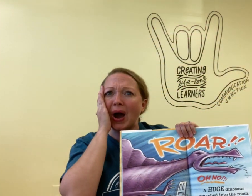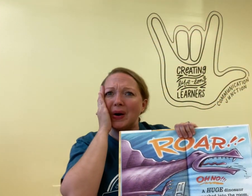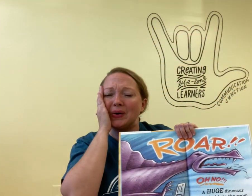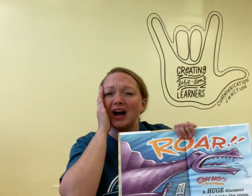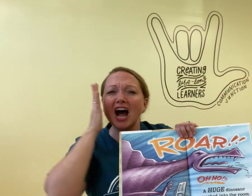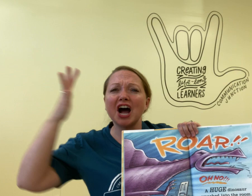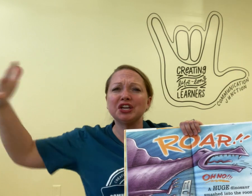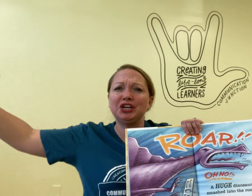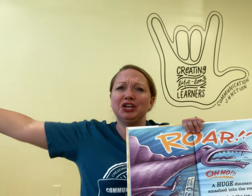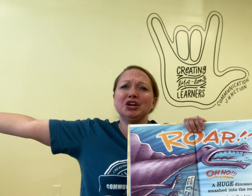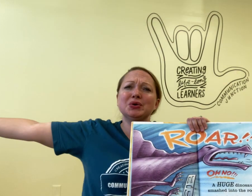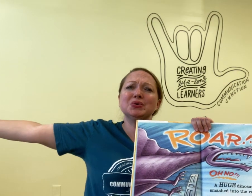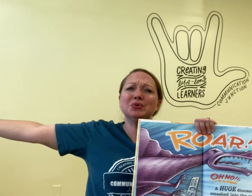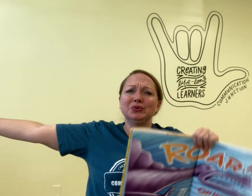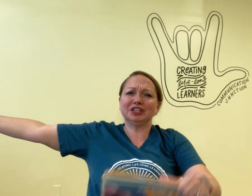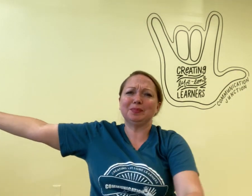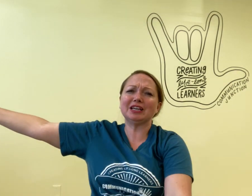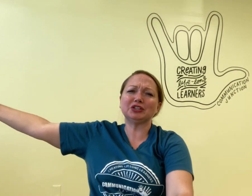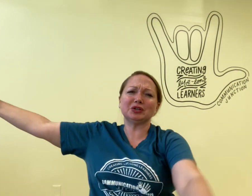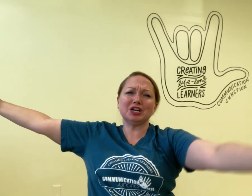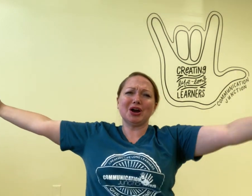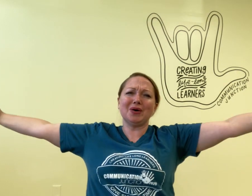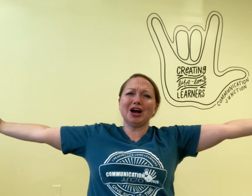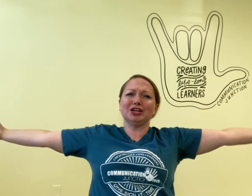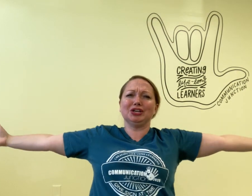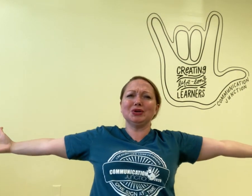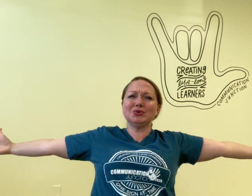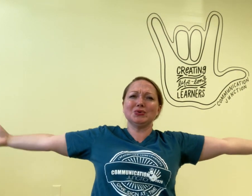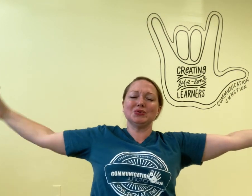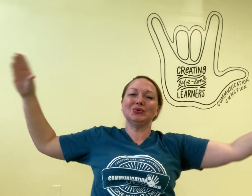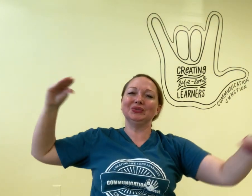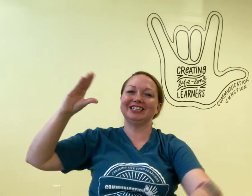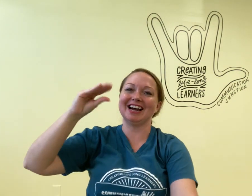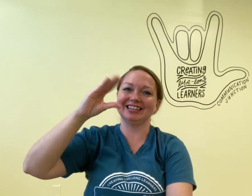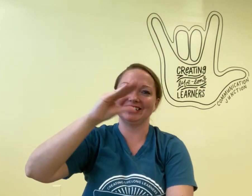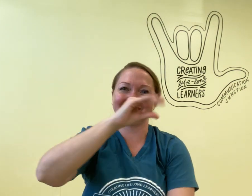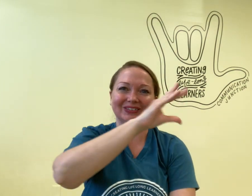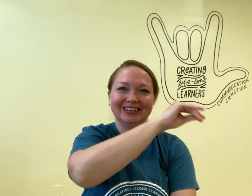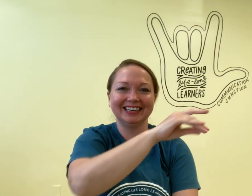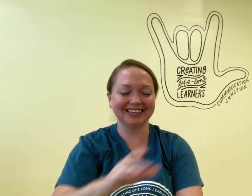Oh no! A huge, as big as you can go, a huge dinosaur